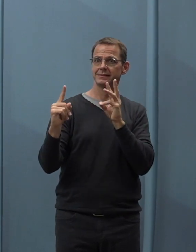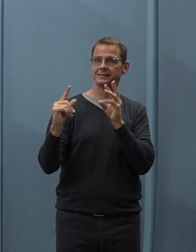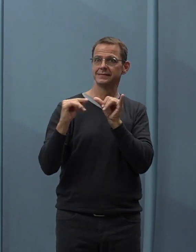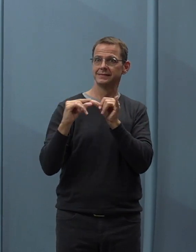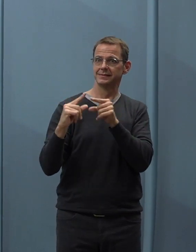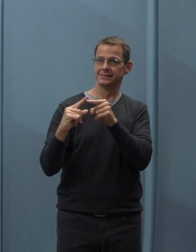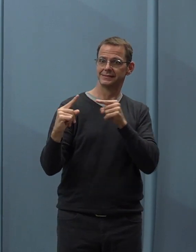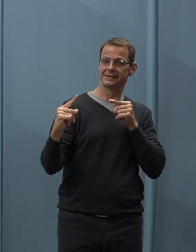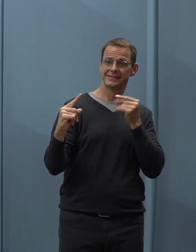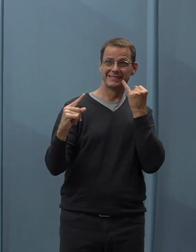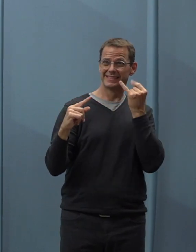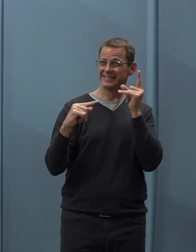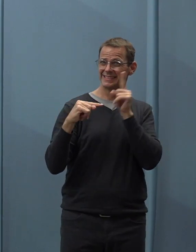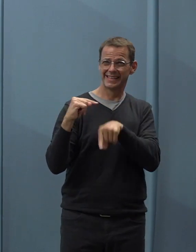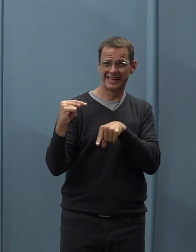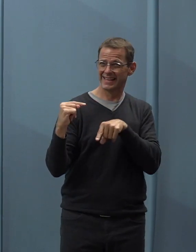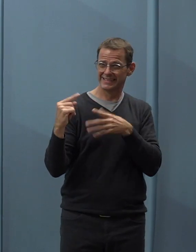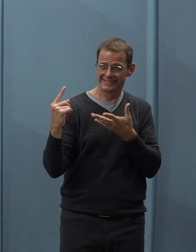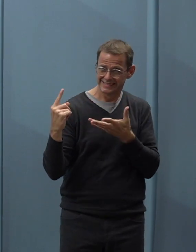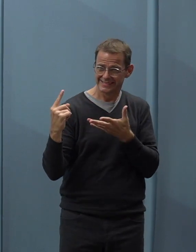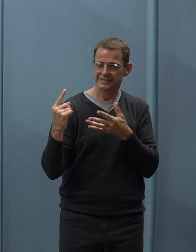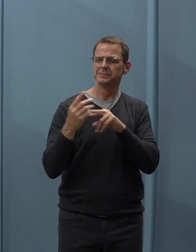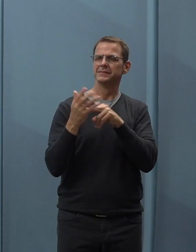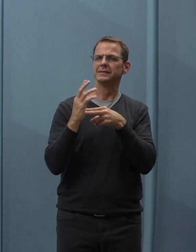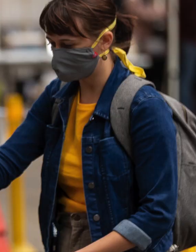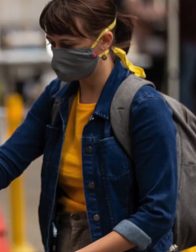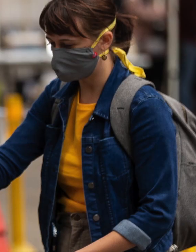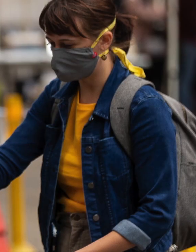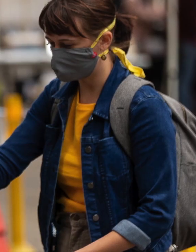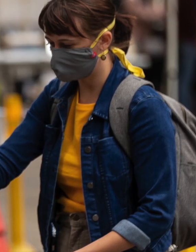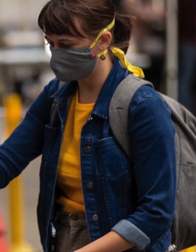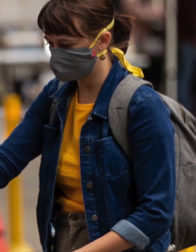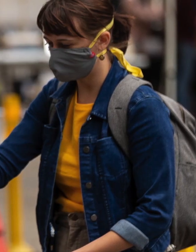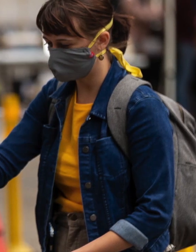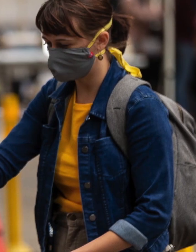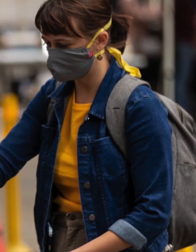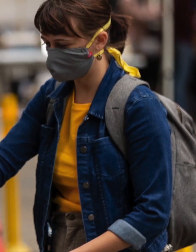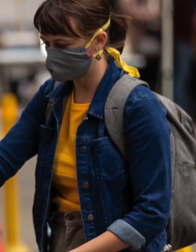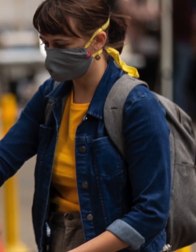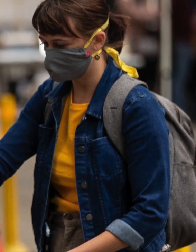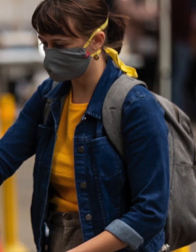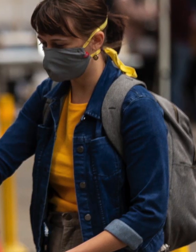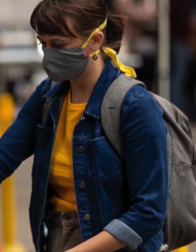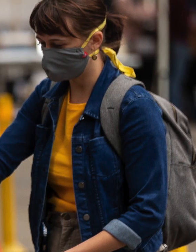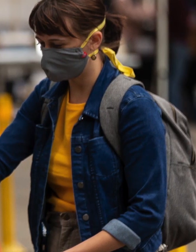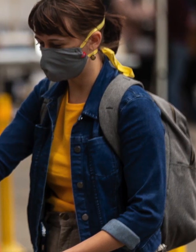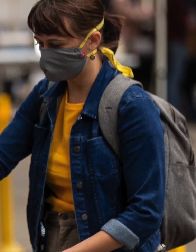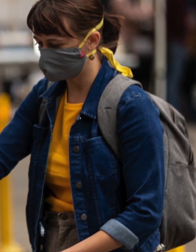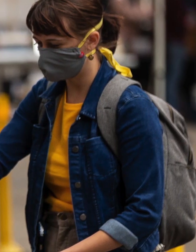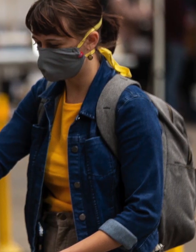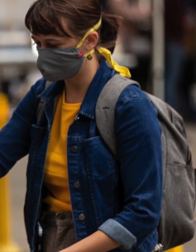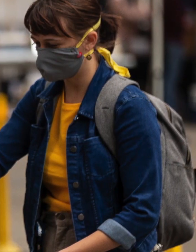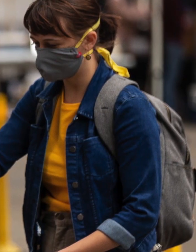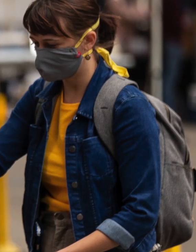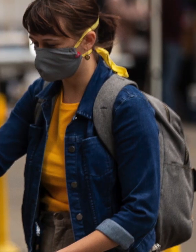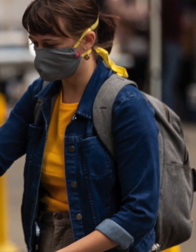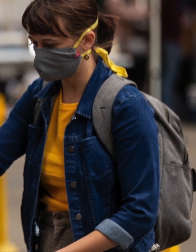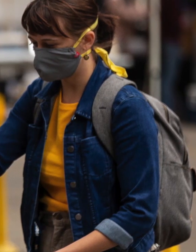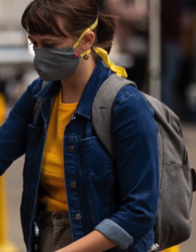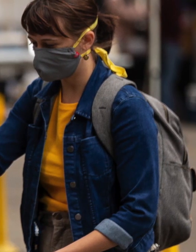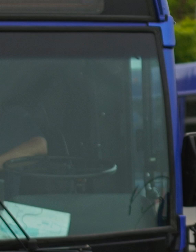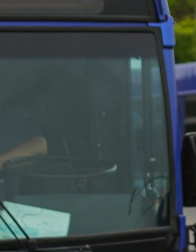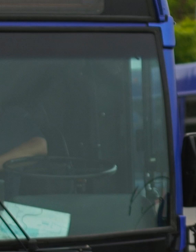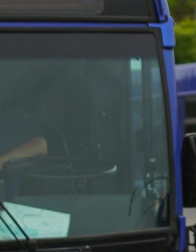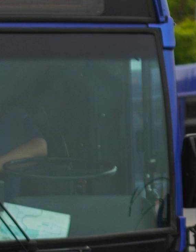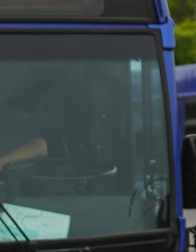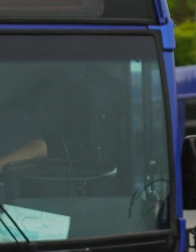given us very clear feedback over the past few weeks through our online survey on masks and face coverings that they would like their city to